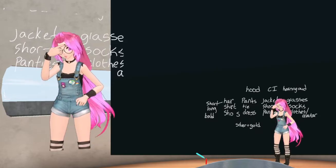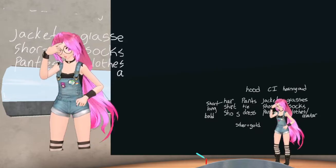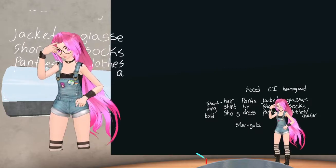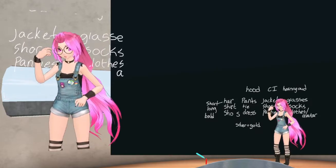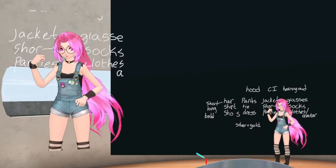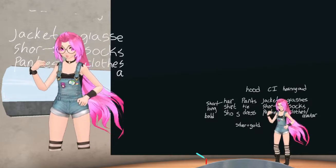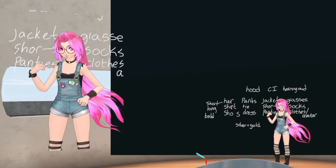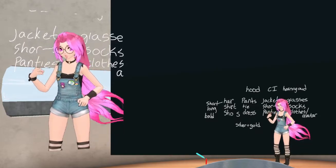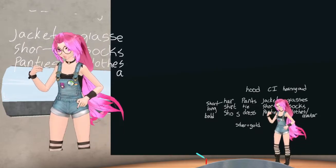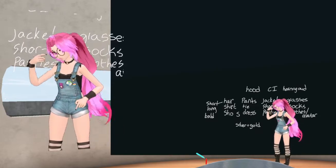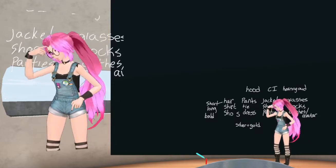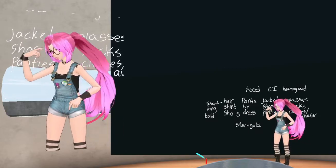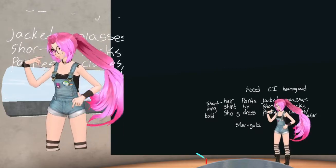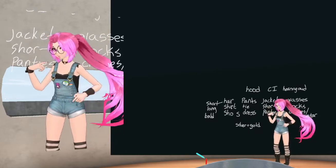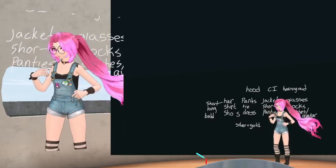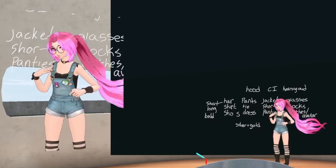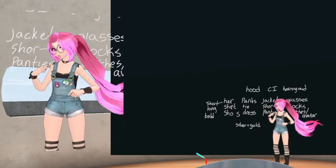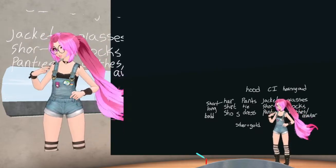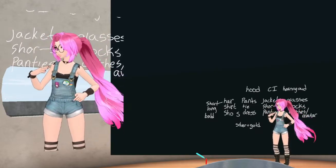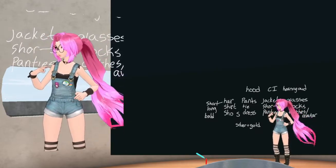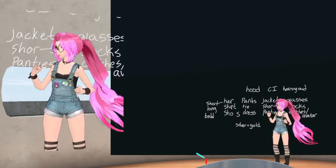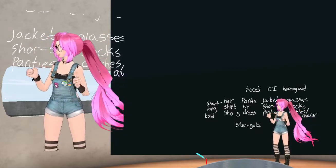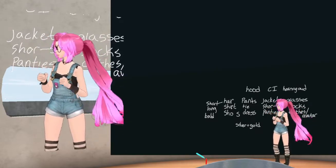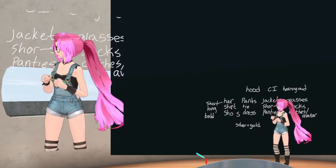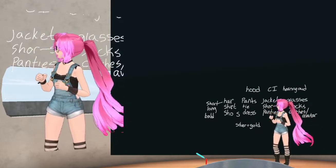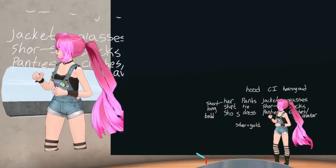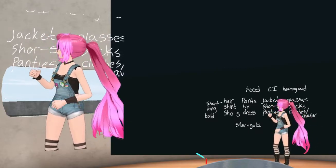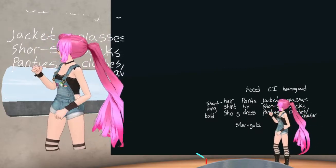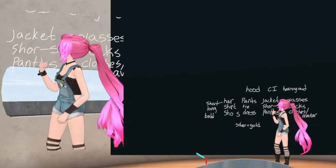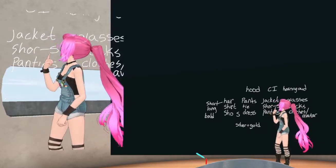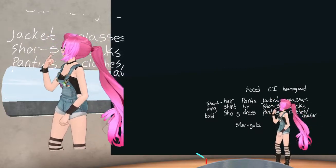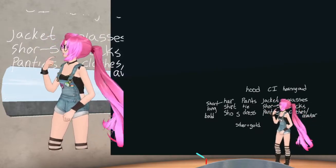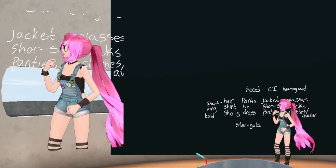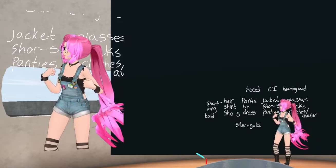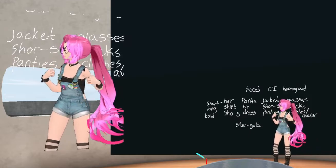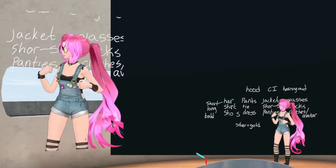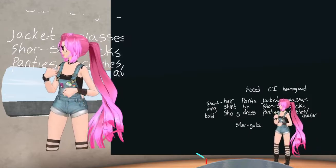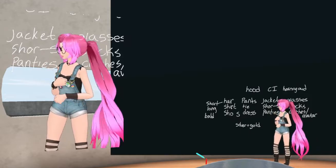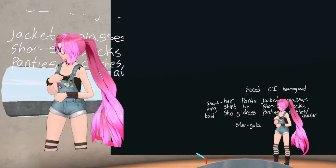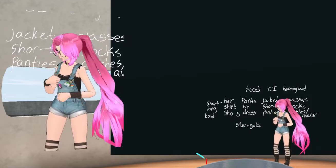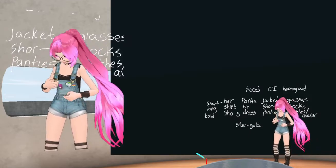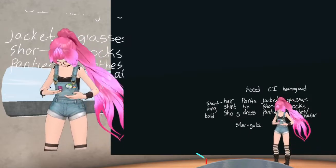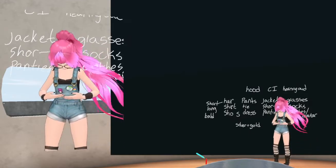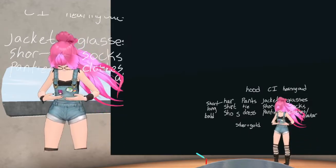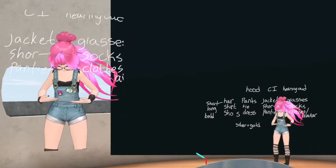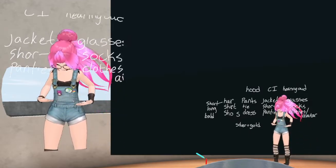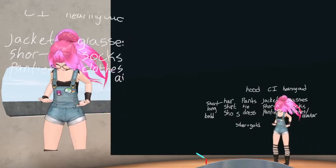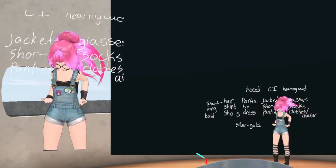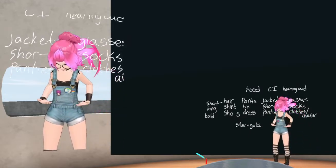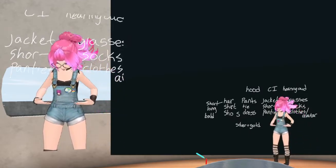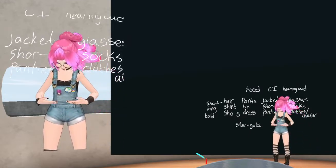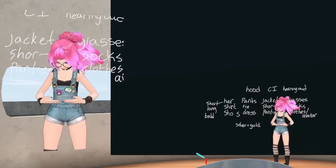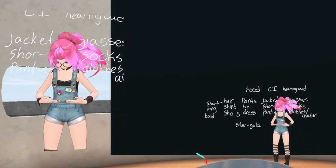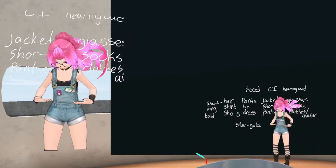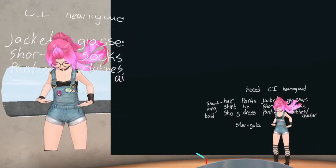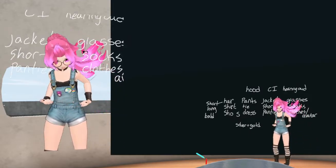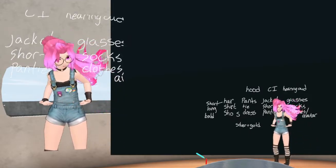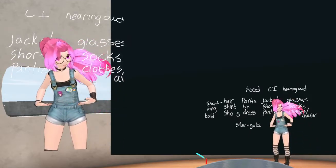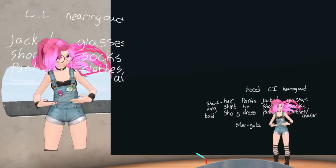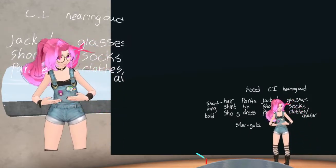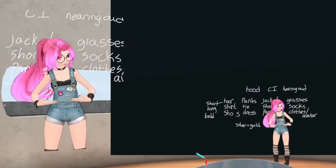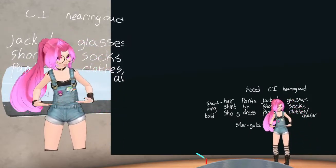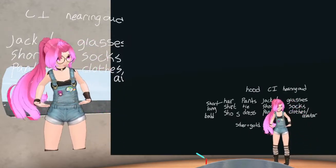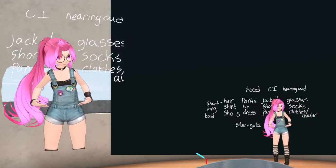a black shirt with a red jacket that cuts off about right here. It's